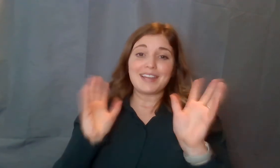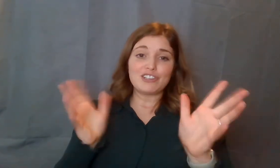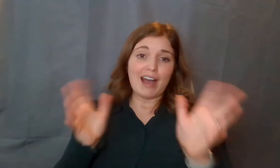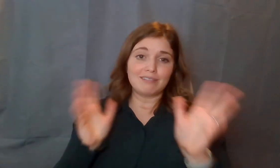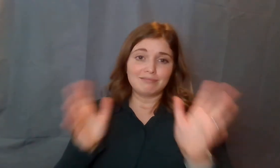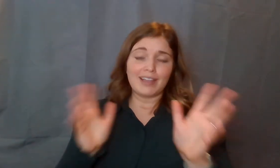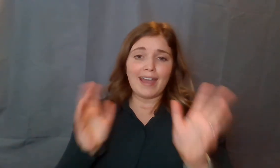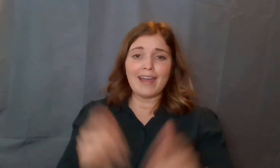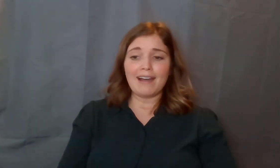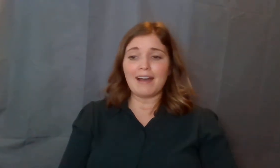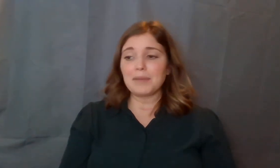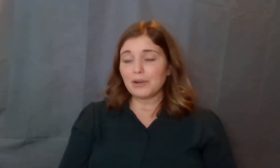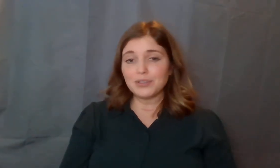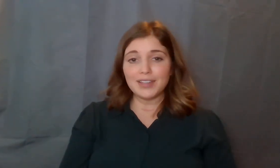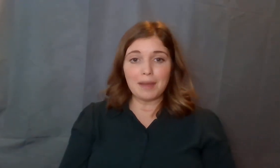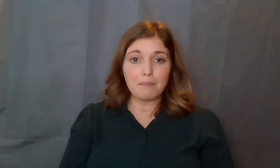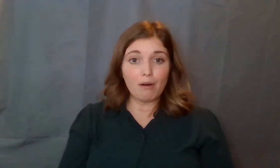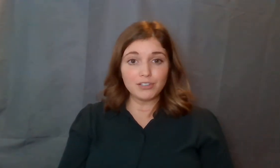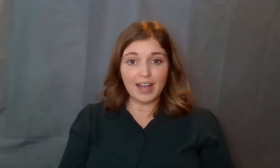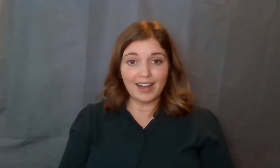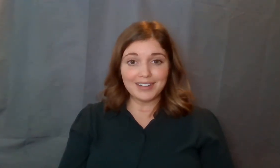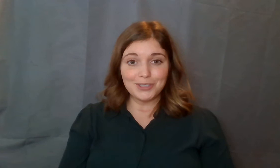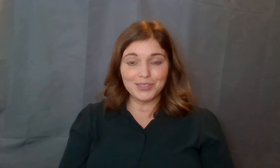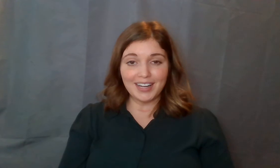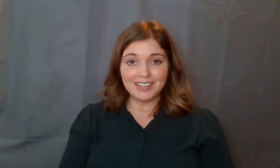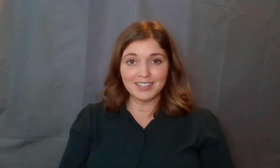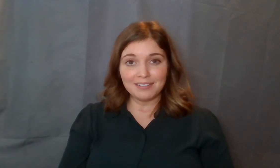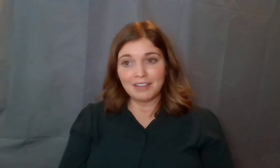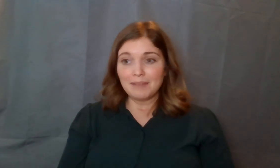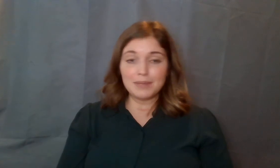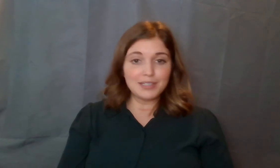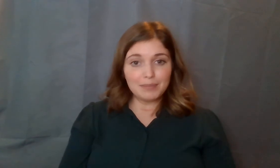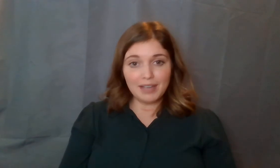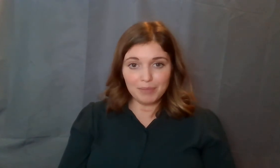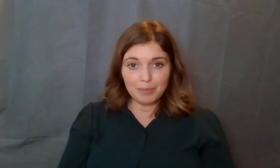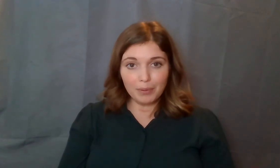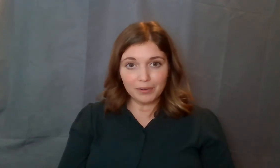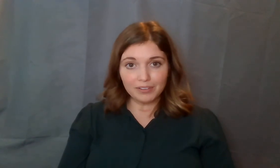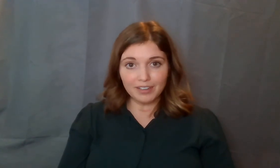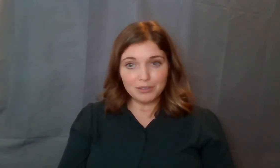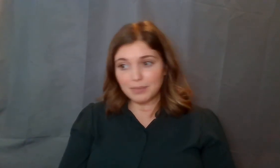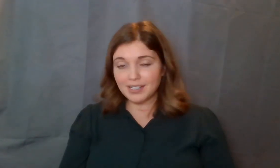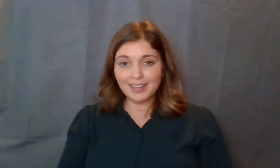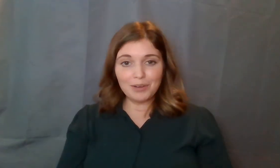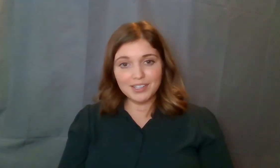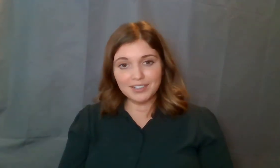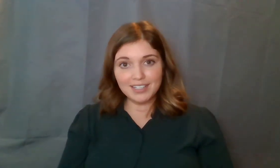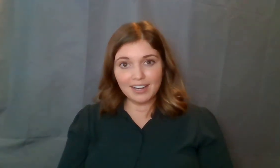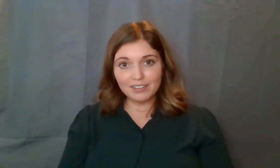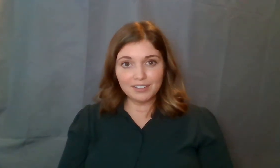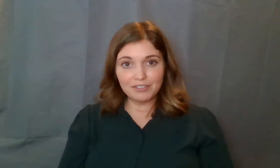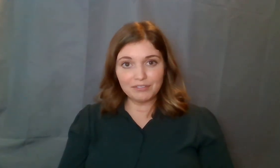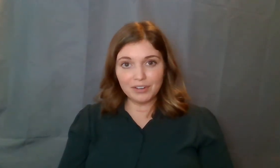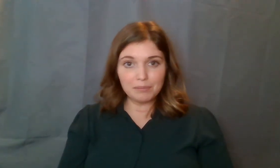like chat. Like, hey, I'm going to go to that mall chat on Tuesday nights and meet some deaf people and use my sign language skills that I learned from